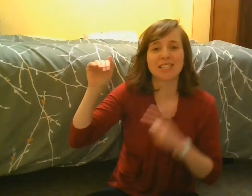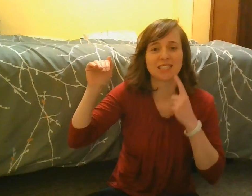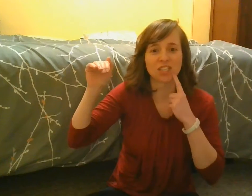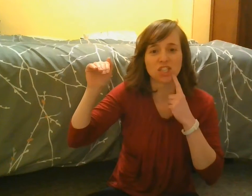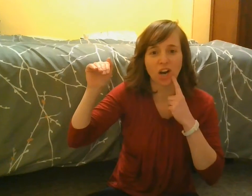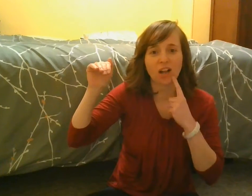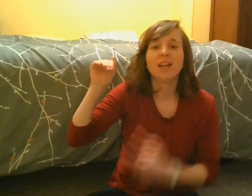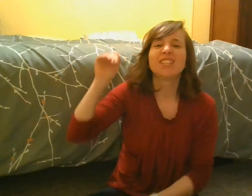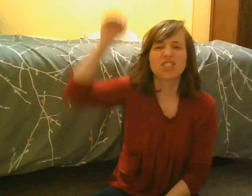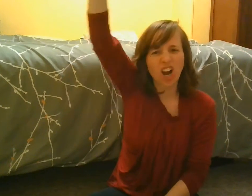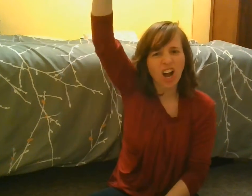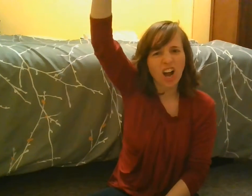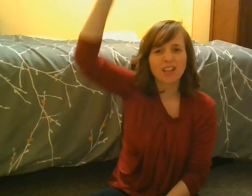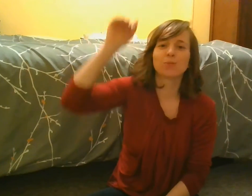the cha. It's really